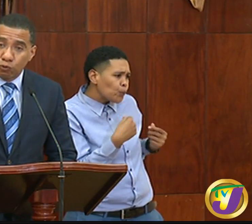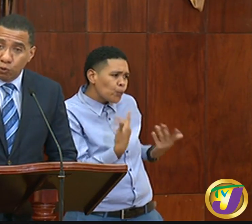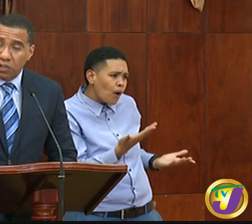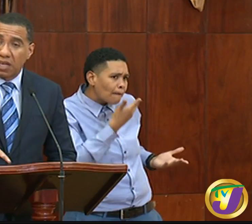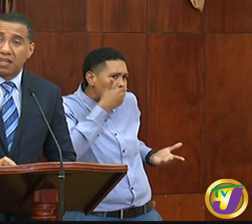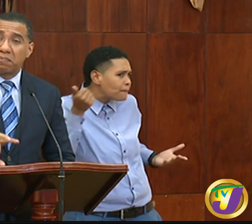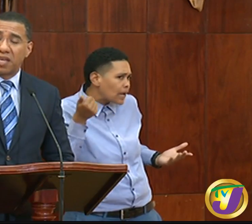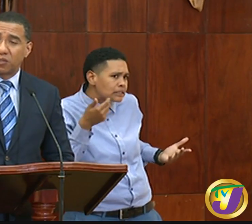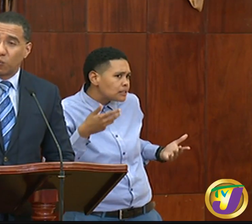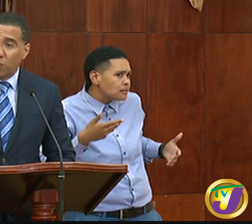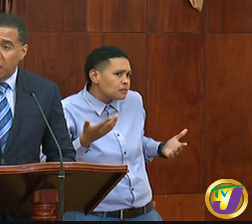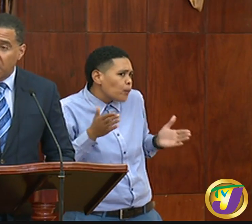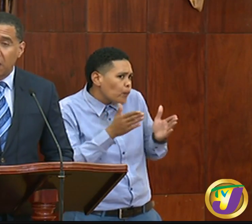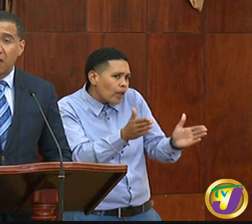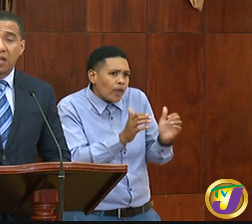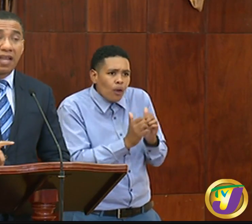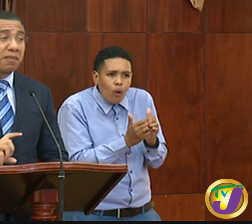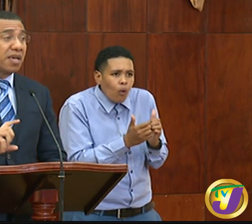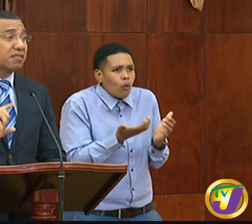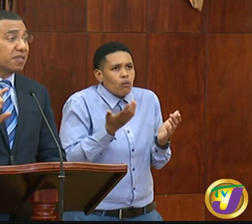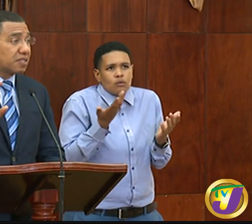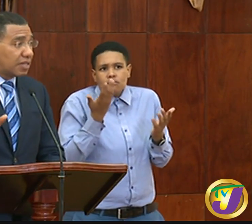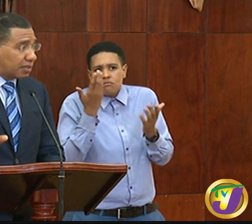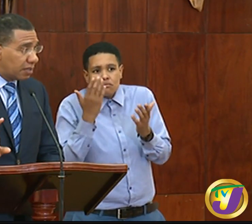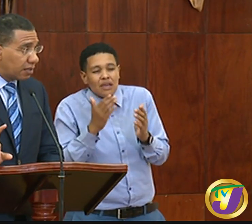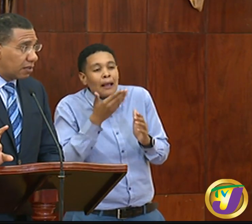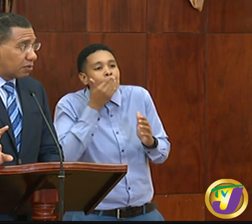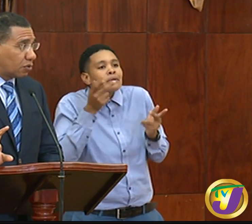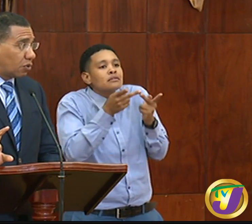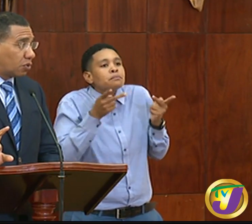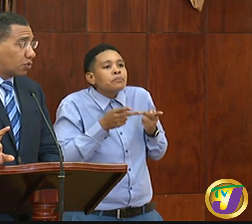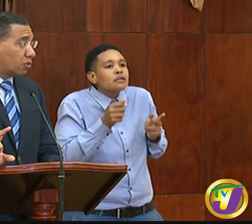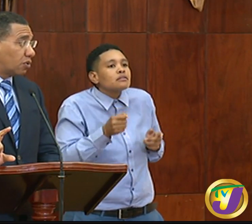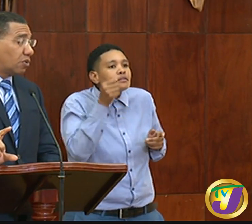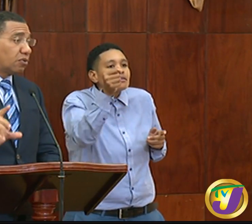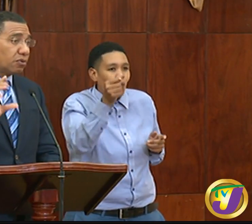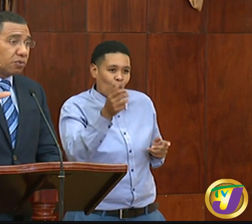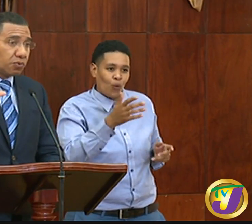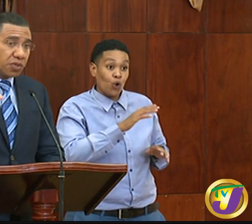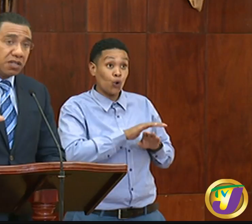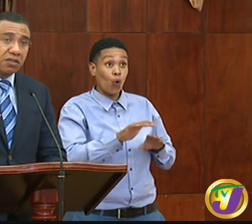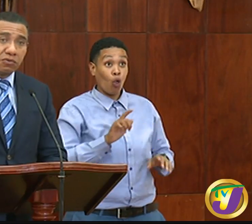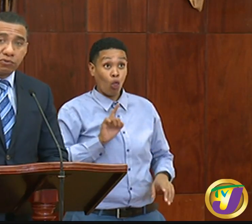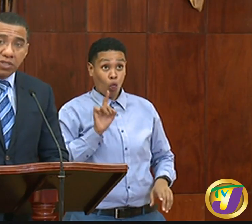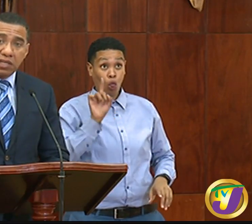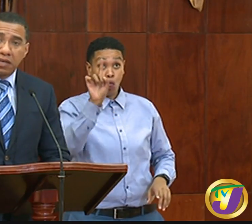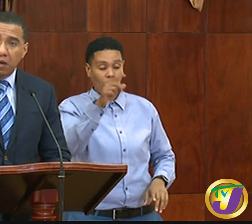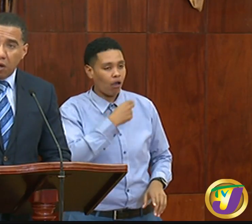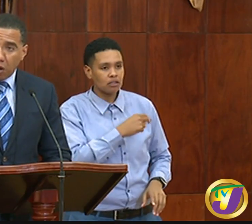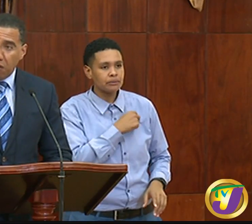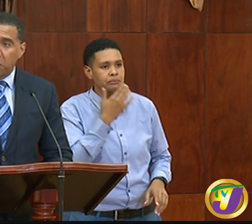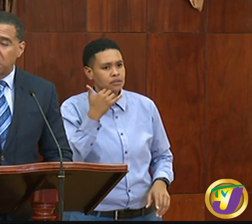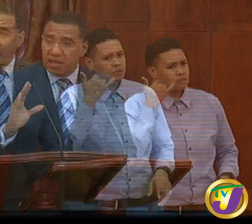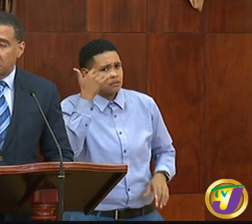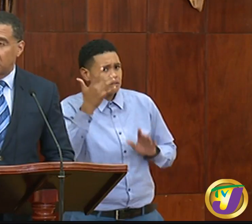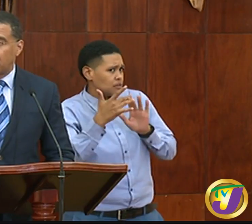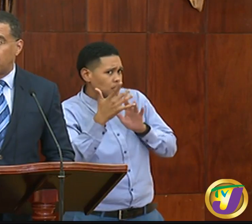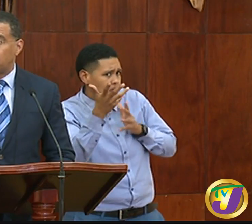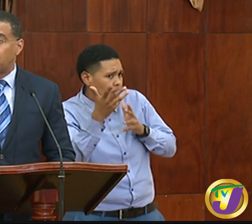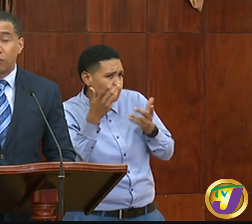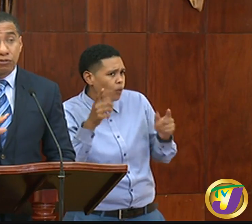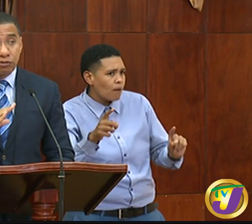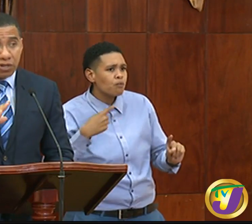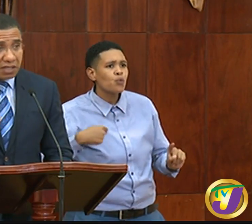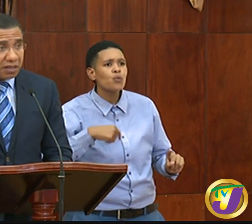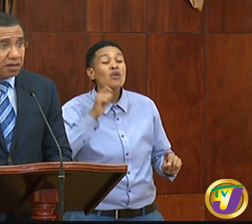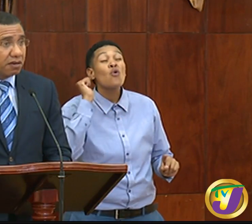best route and the best way and the best facility to go to. We really all must